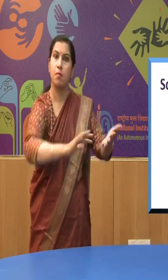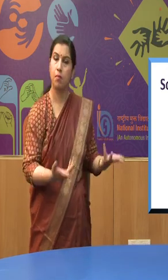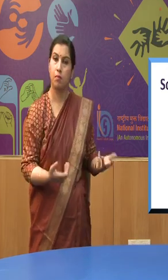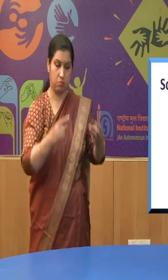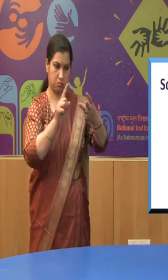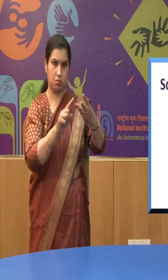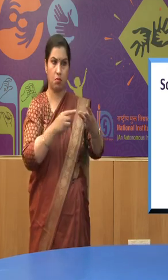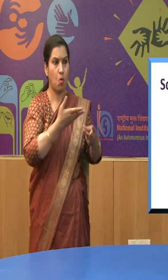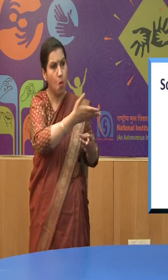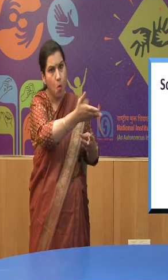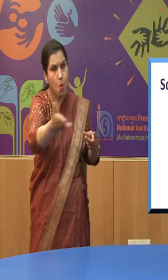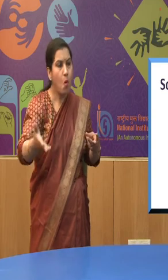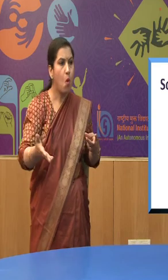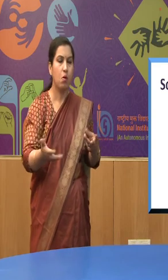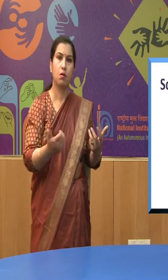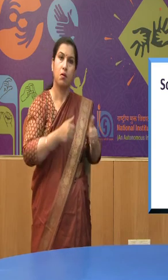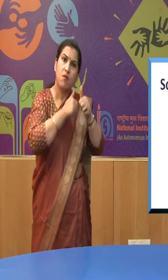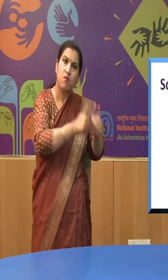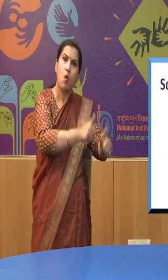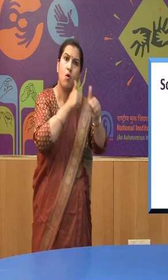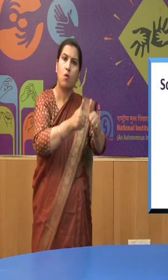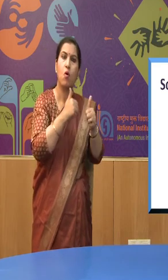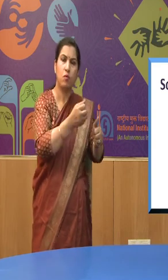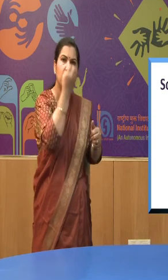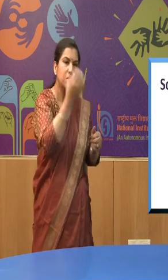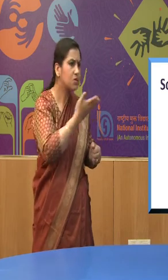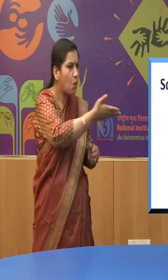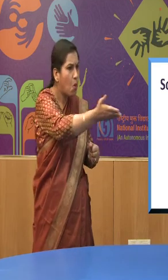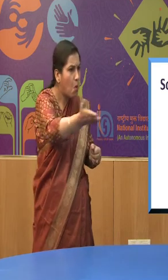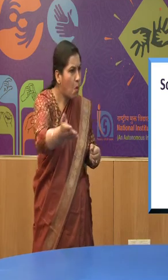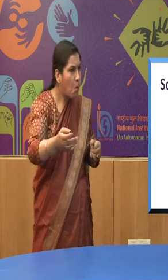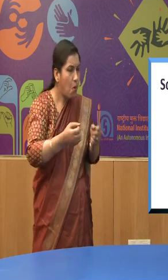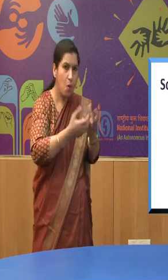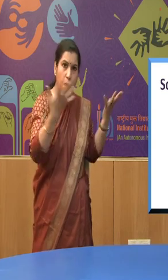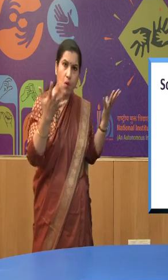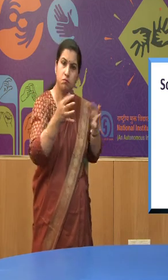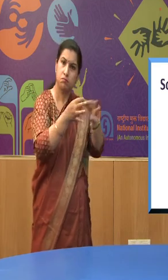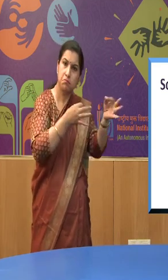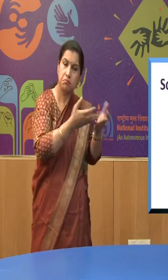And this practice was also common in the country.